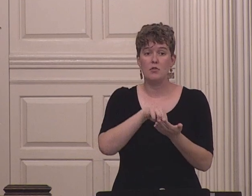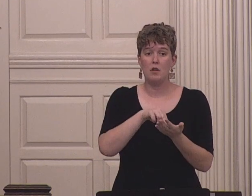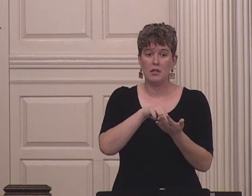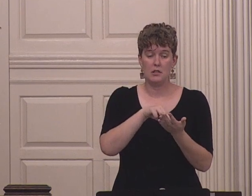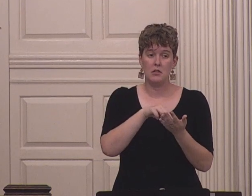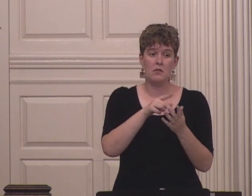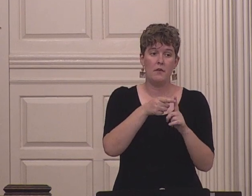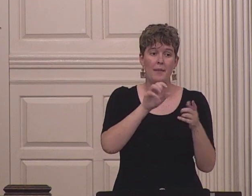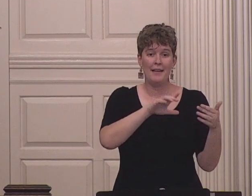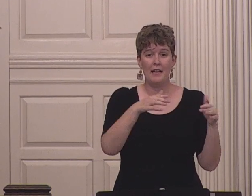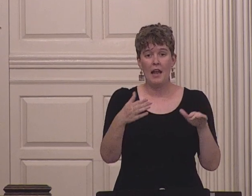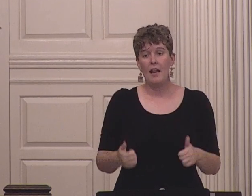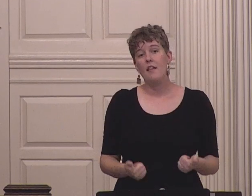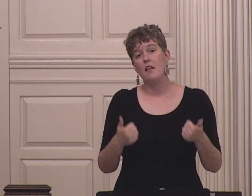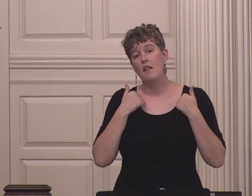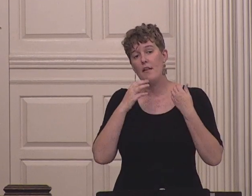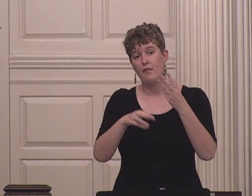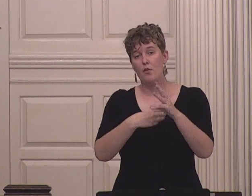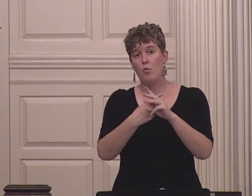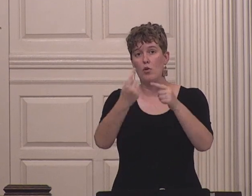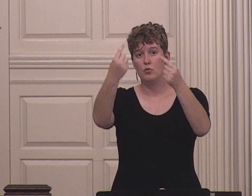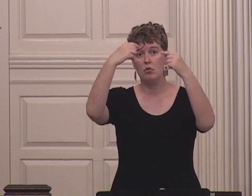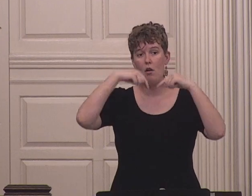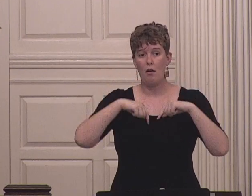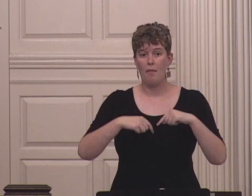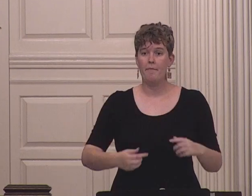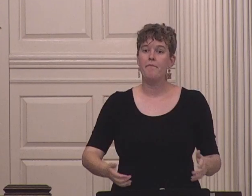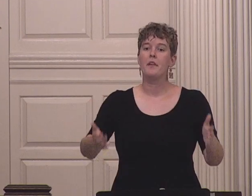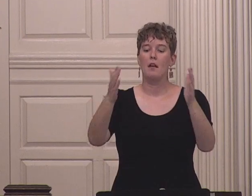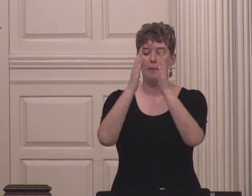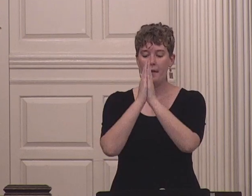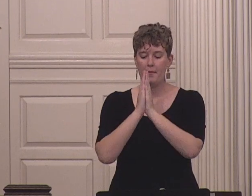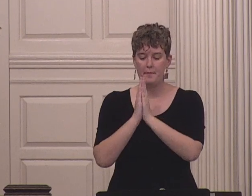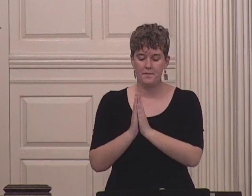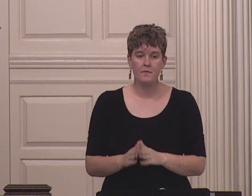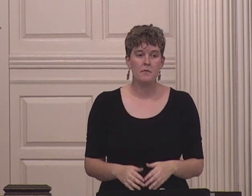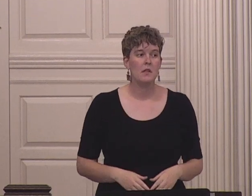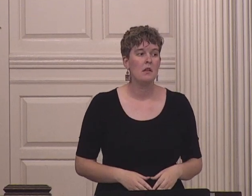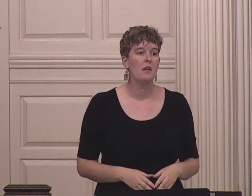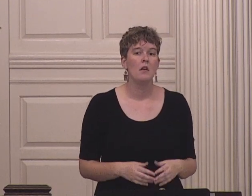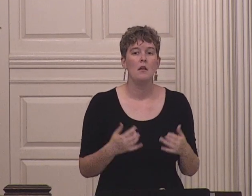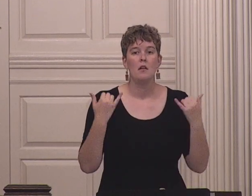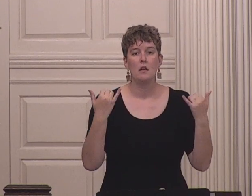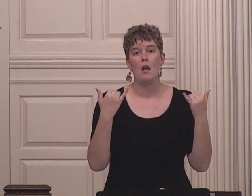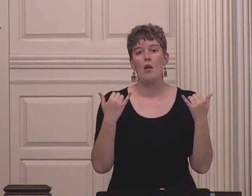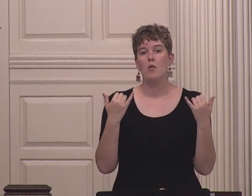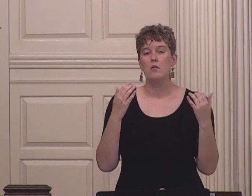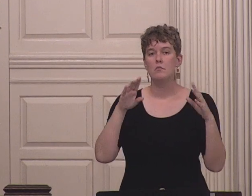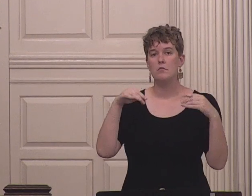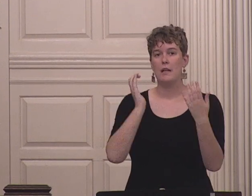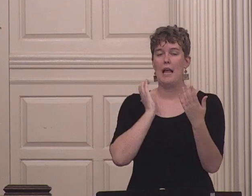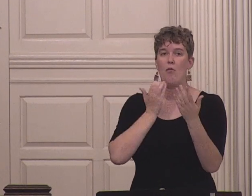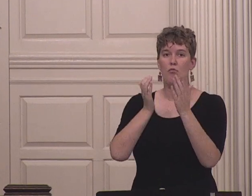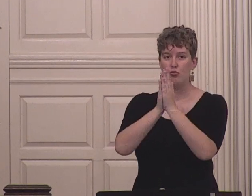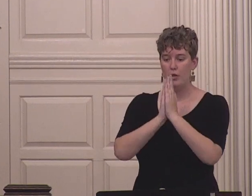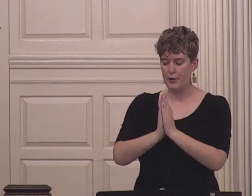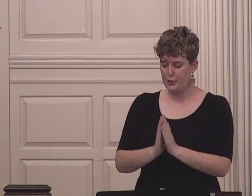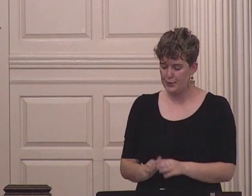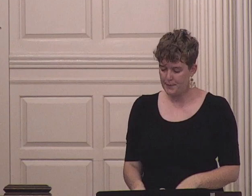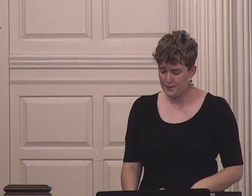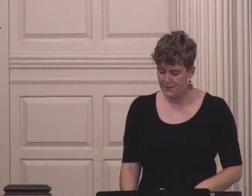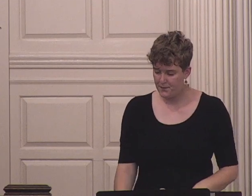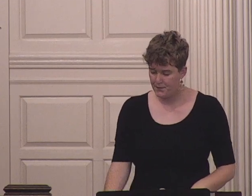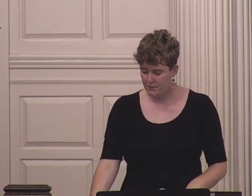dead and the life of the world to come. Amen. May we now present our prayers and petitions.